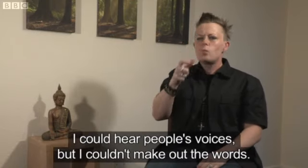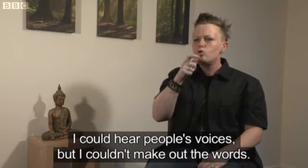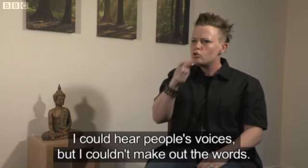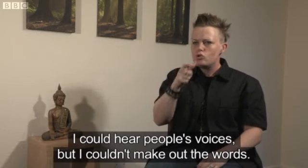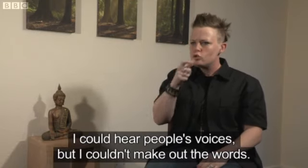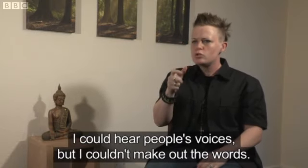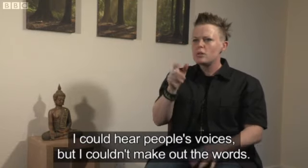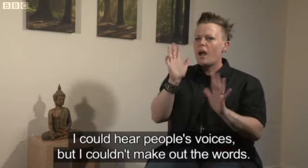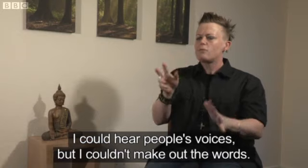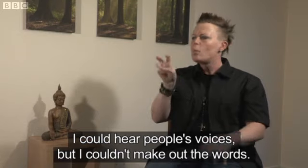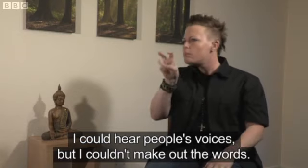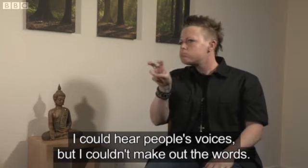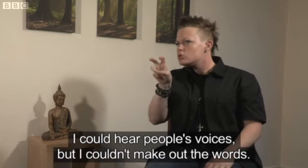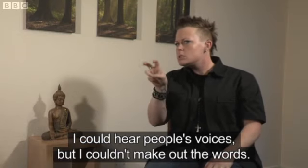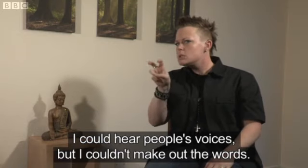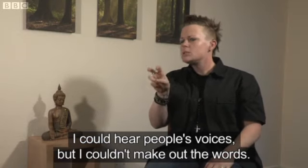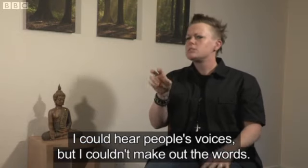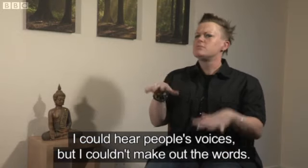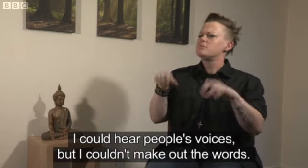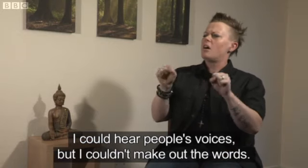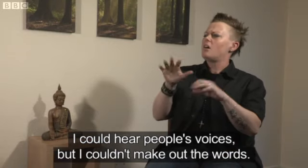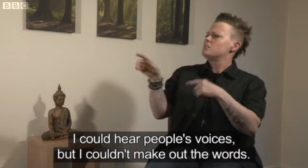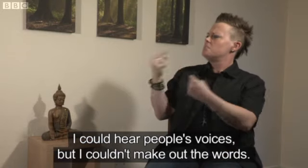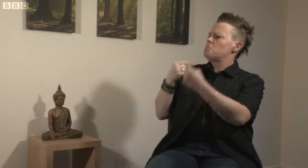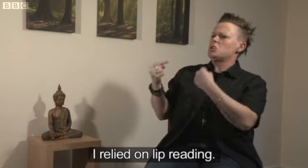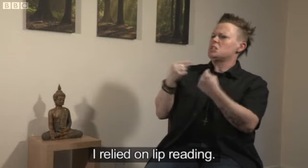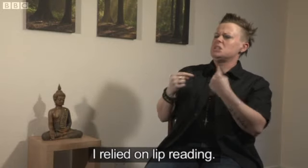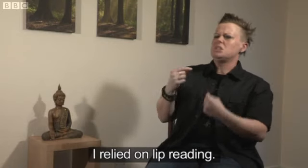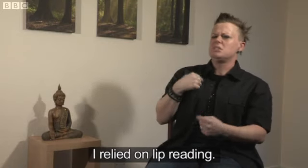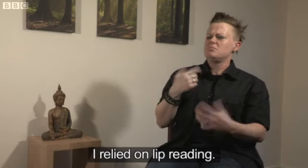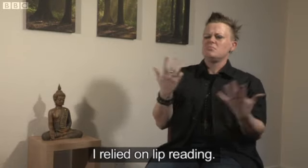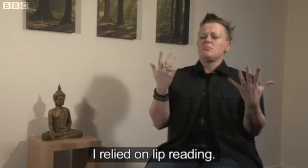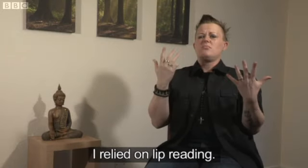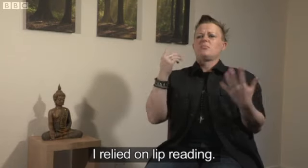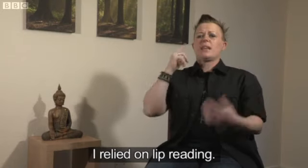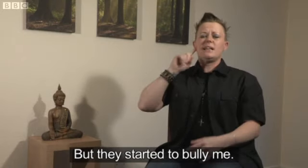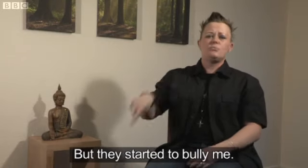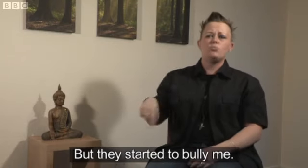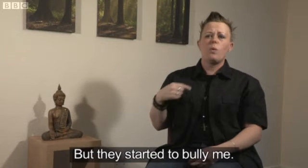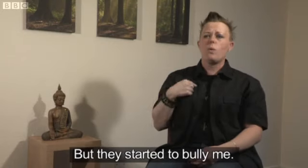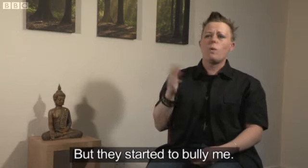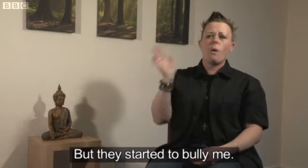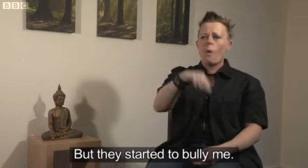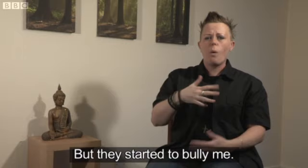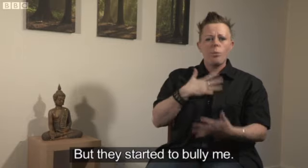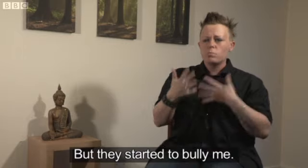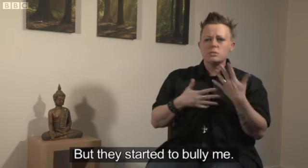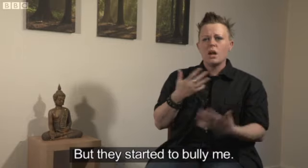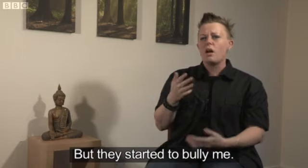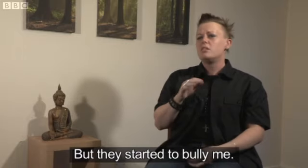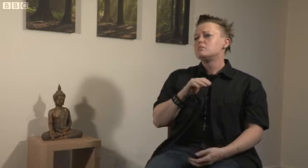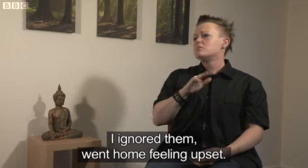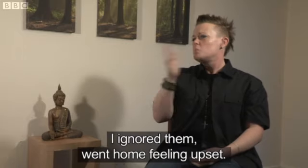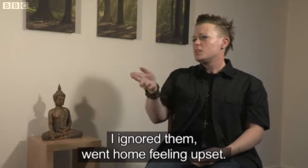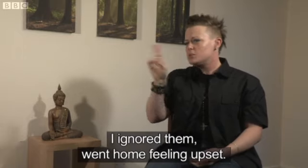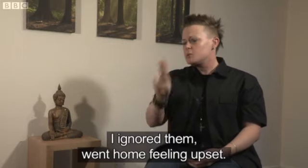people's voices, but I couldn't make out the words. I relied on lip reading, but they started to bully me. I ignored them, went home